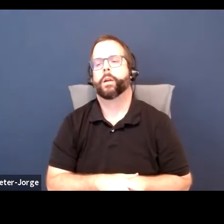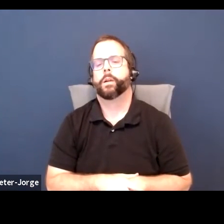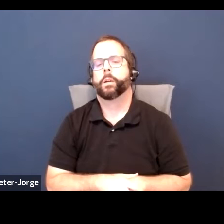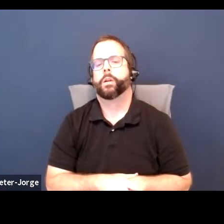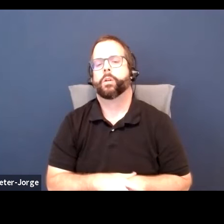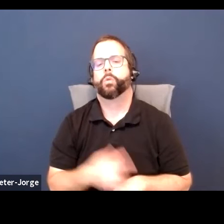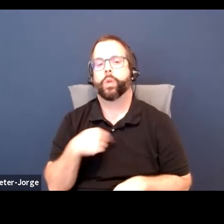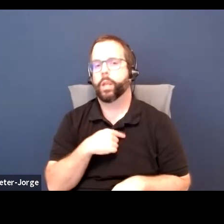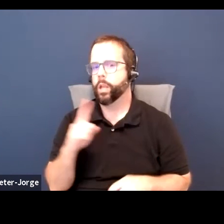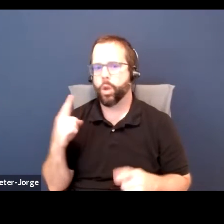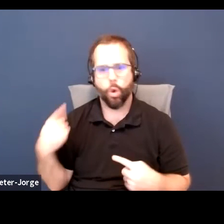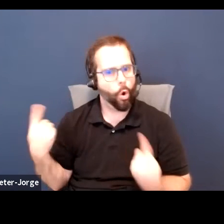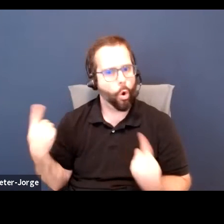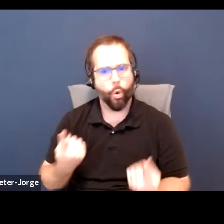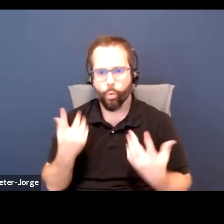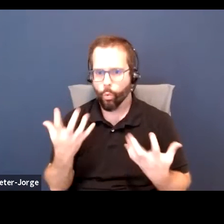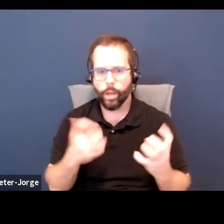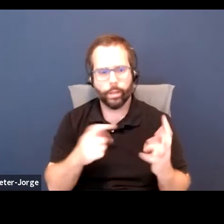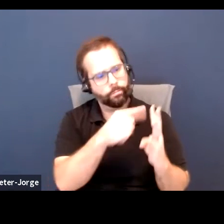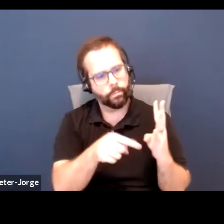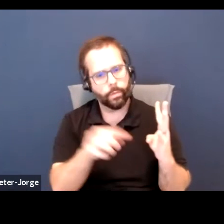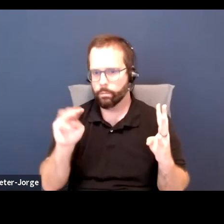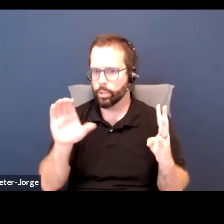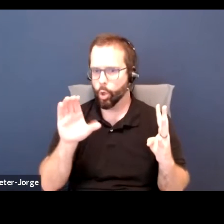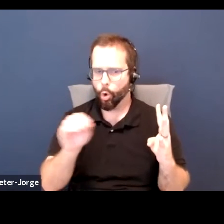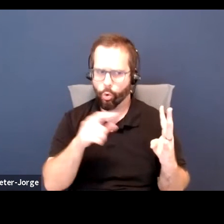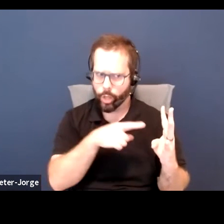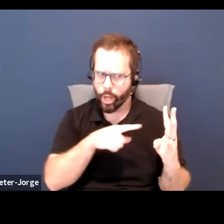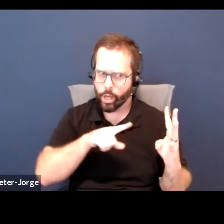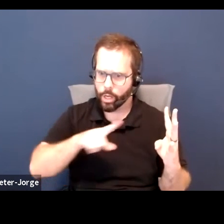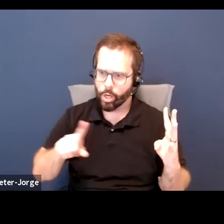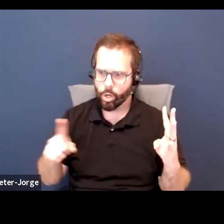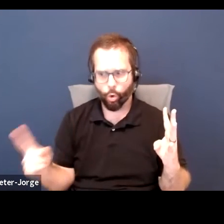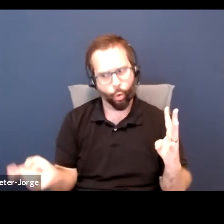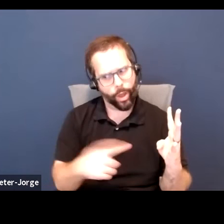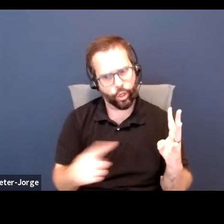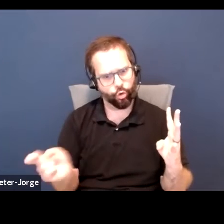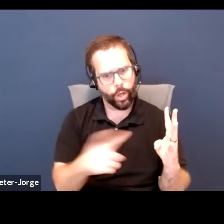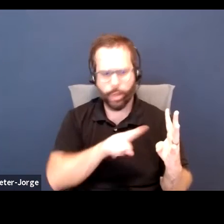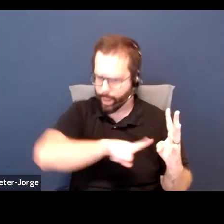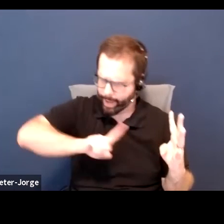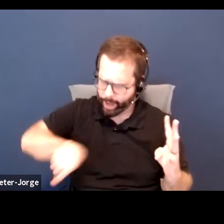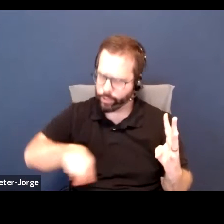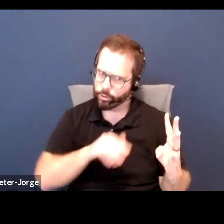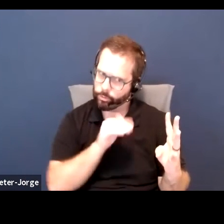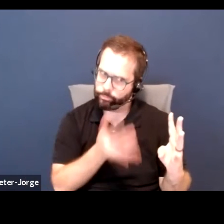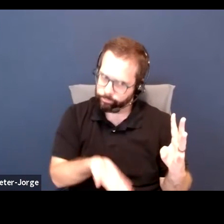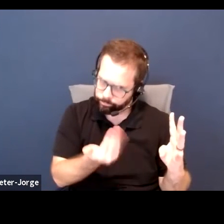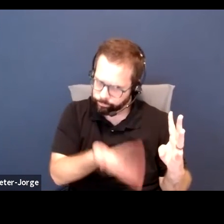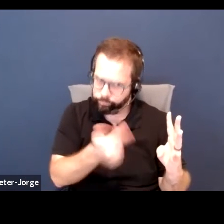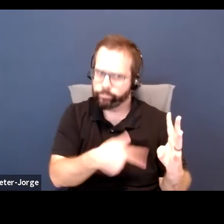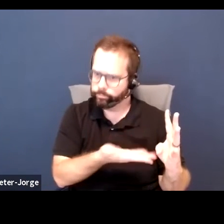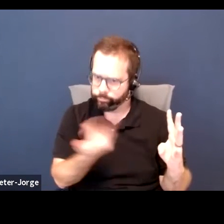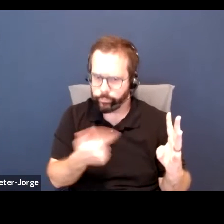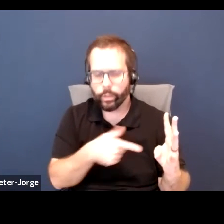these MCOs to answer the questions of our consumers as to how this is going to work and how their